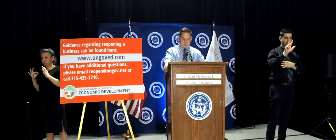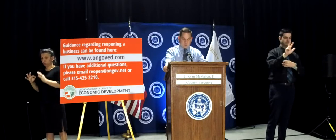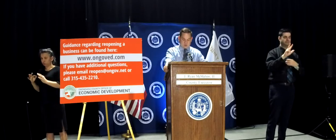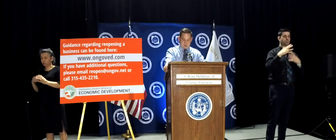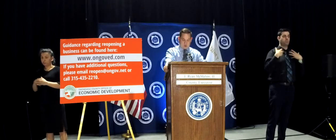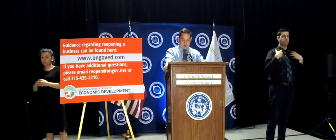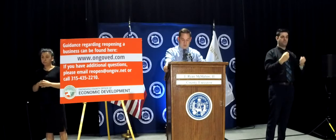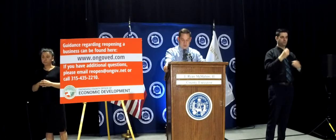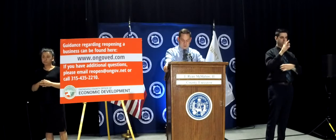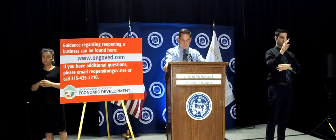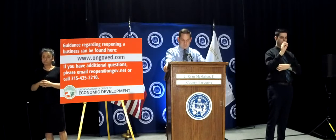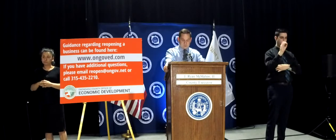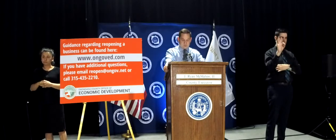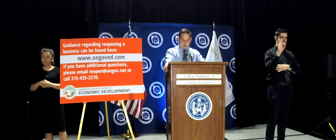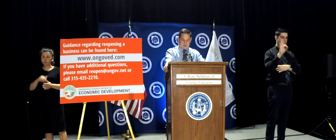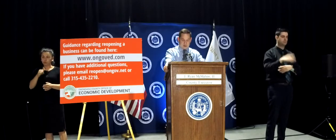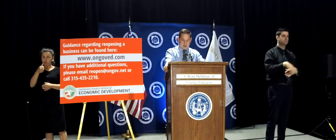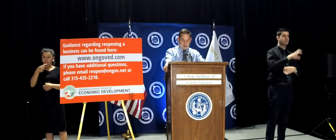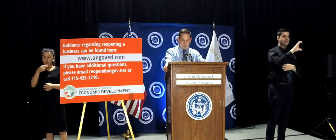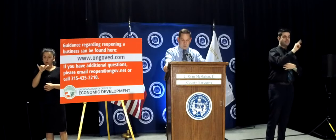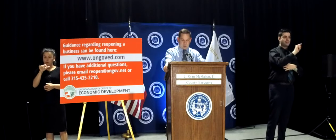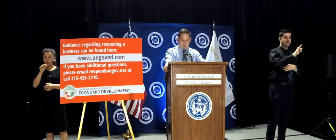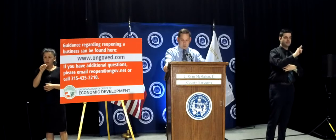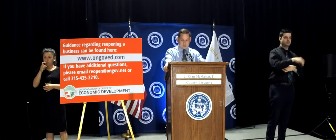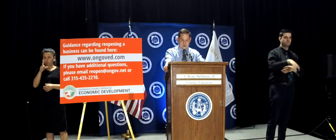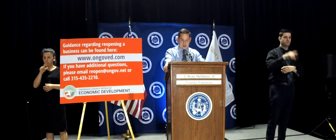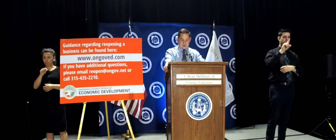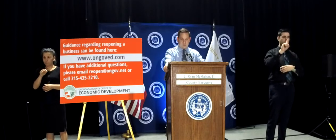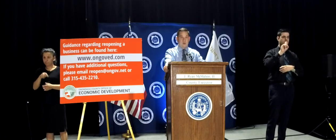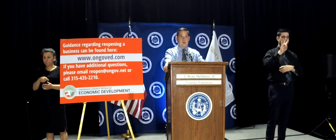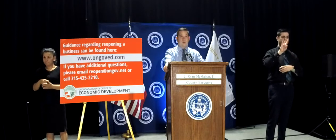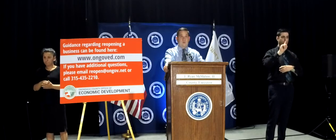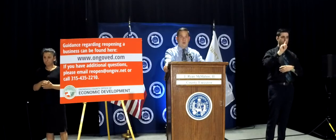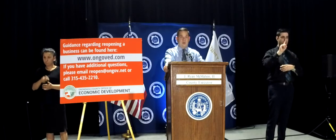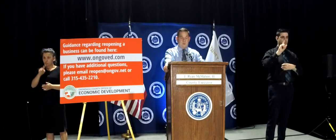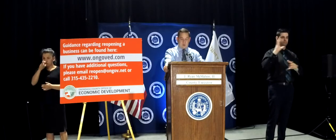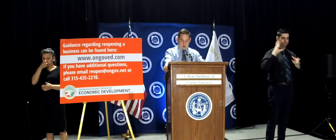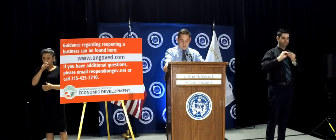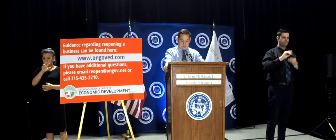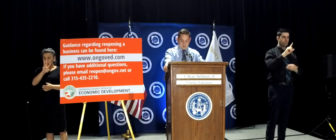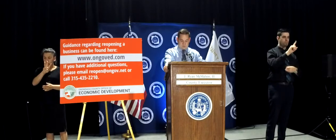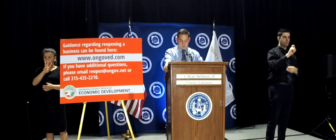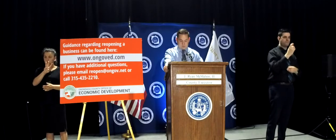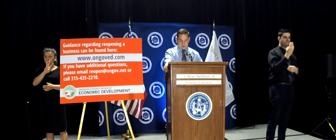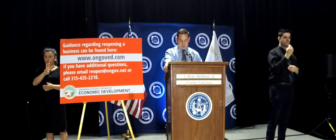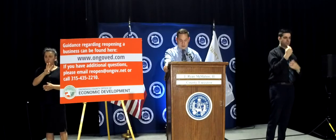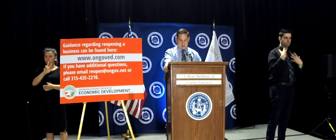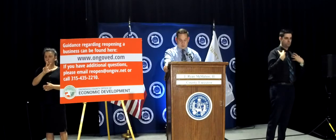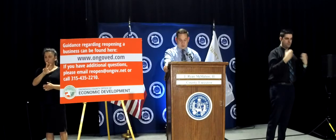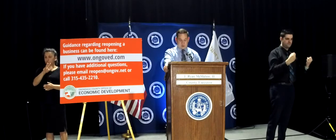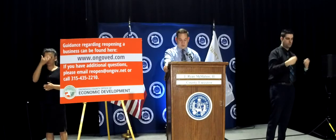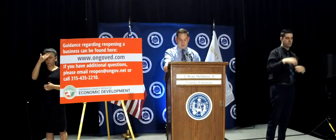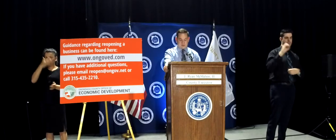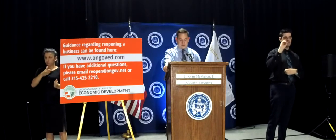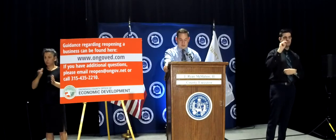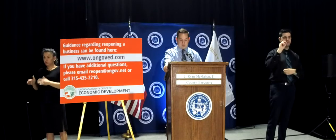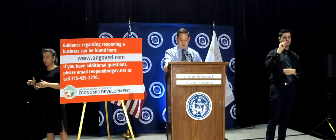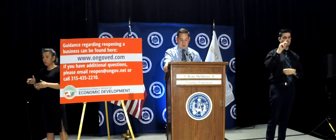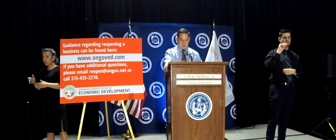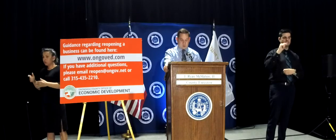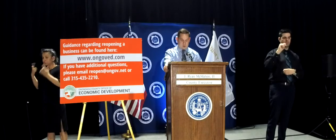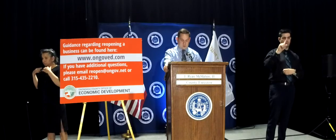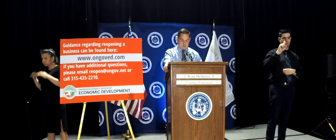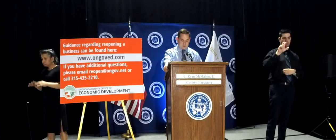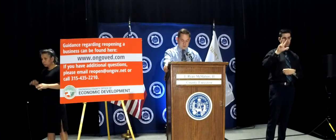with 114 recoveries. Town of Onondaga, 137 with 48 recoveries. Town of Gaddis, 117